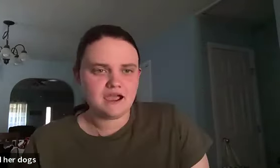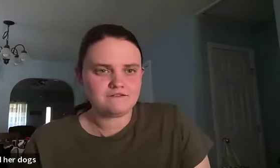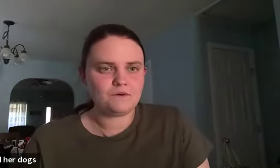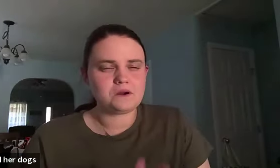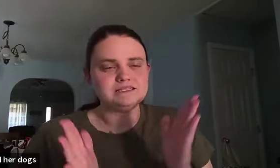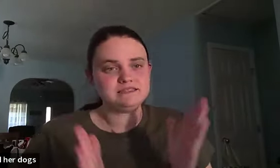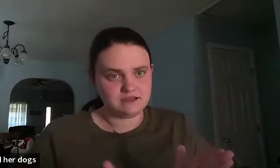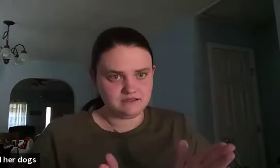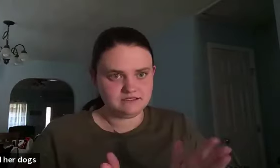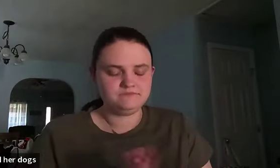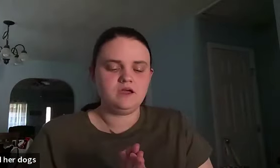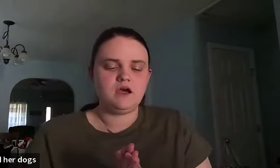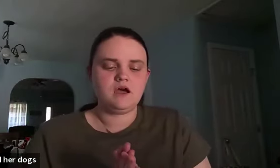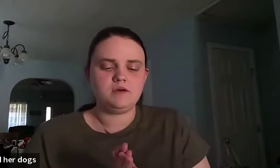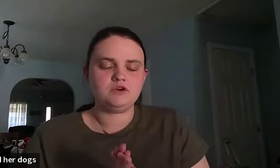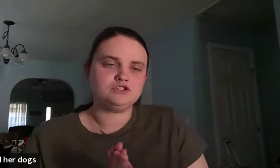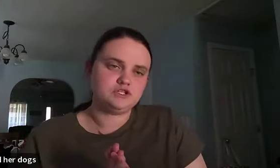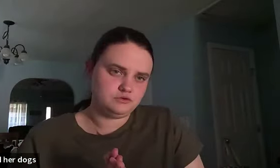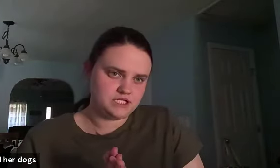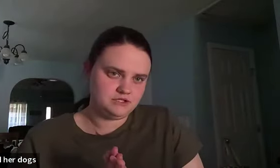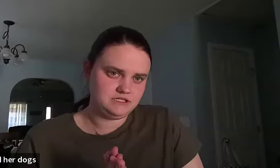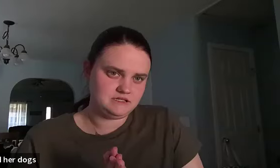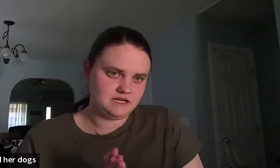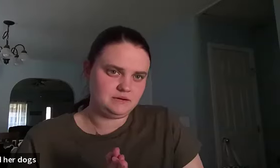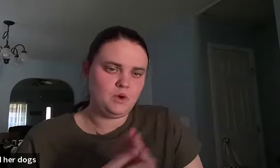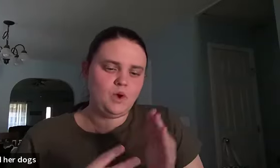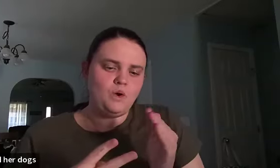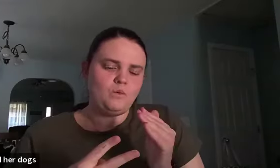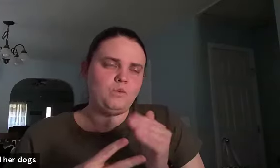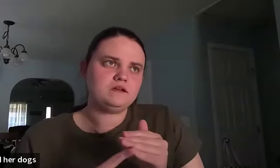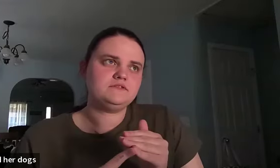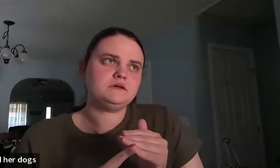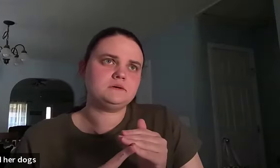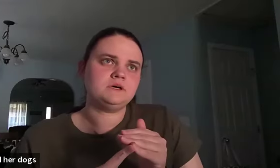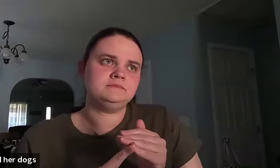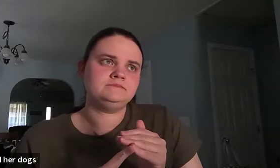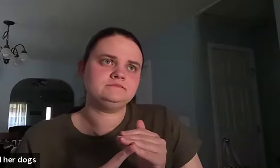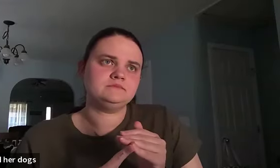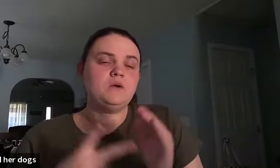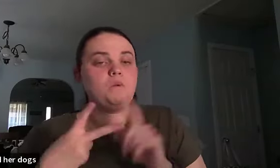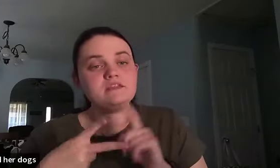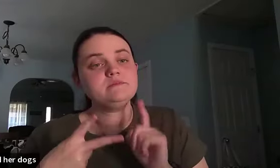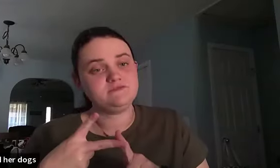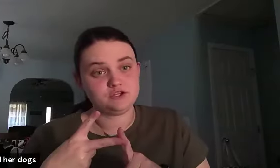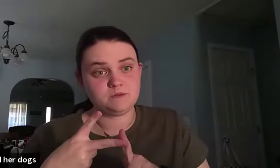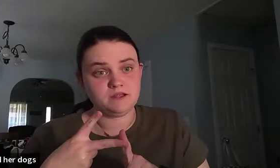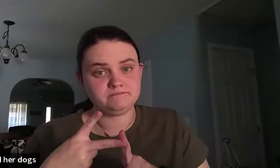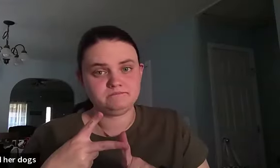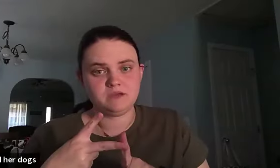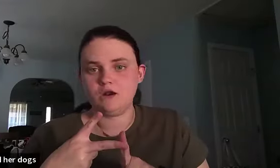Now for second, there are two ways you can sign it. One of them is finger spelling. And